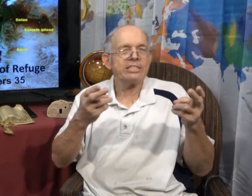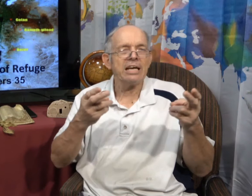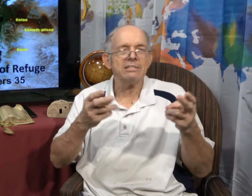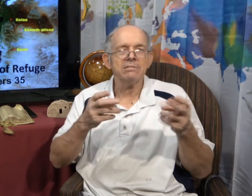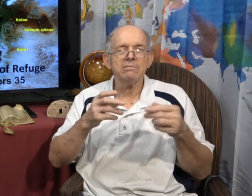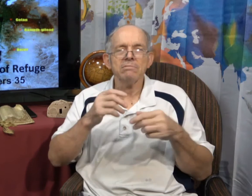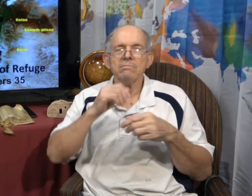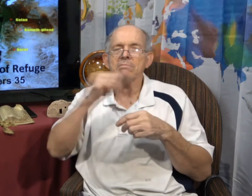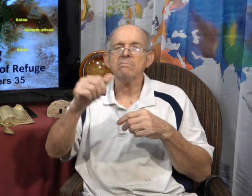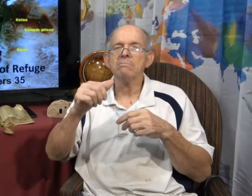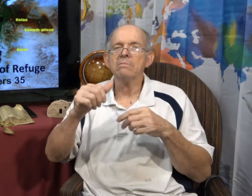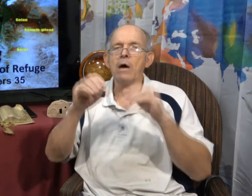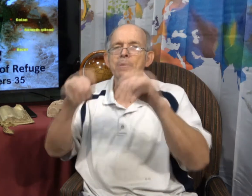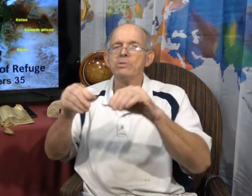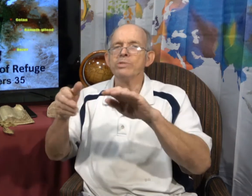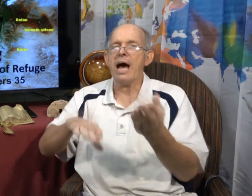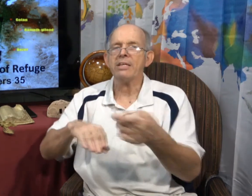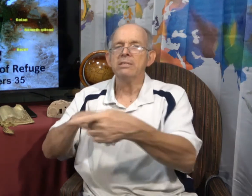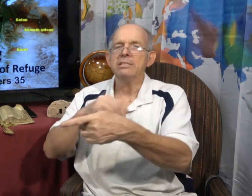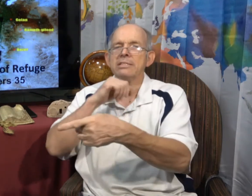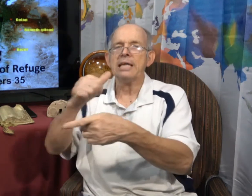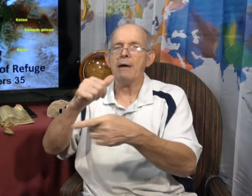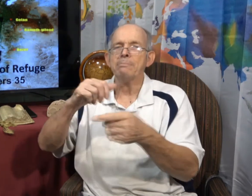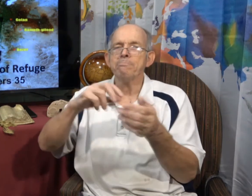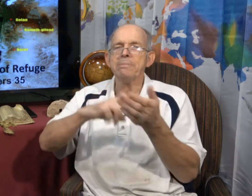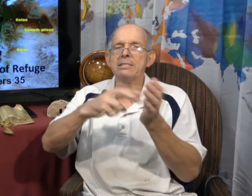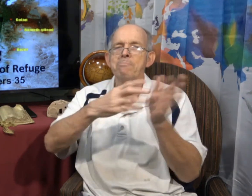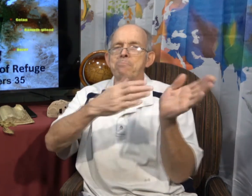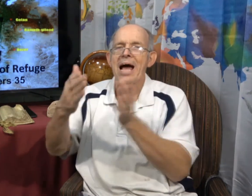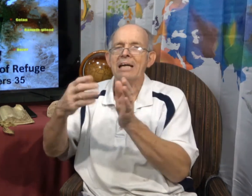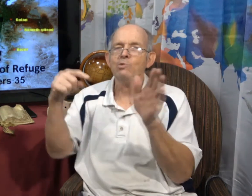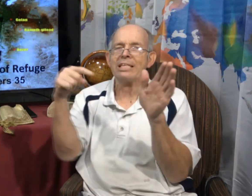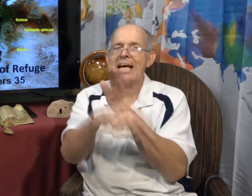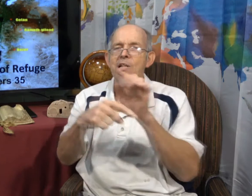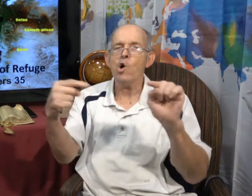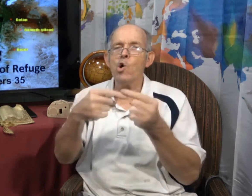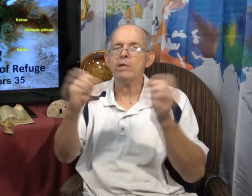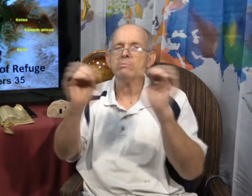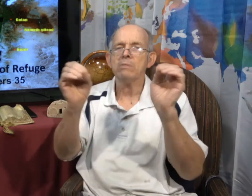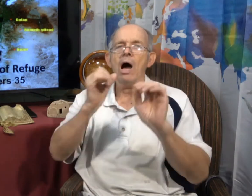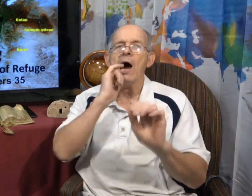Anything that but to that not mean bad we can't hurt